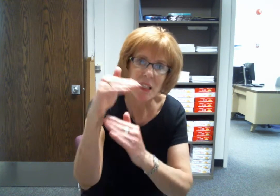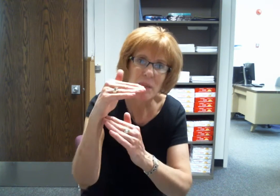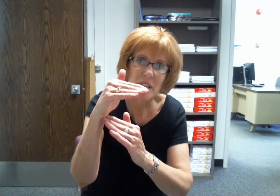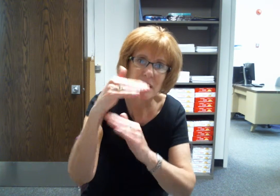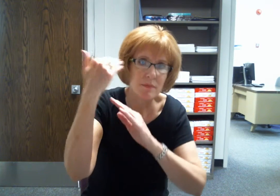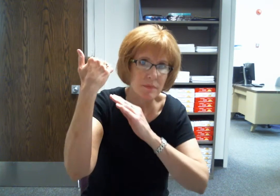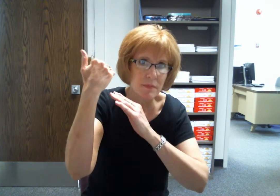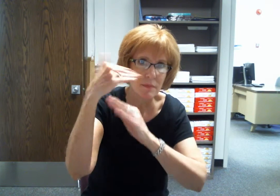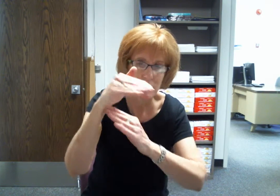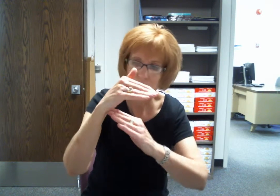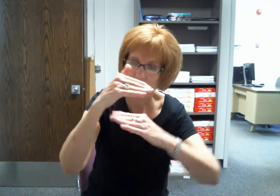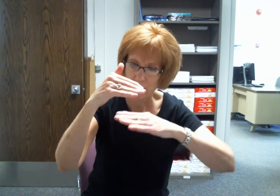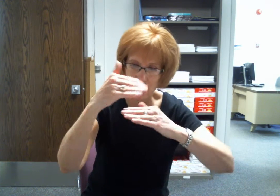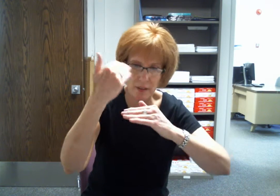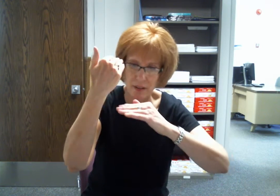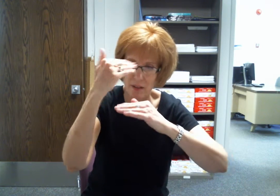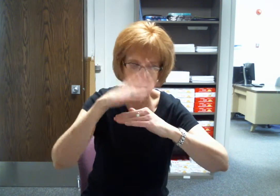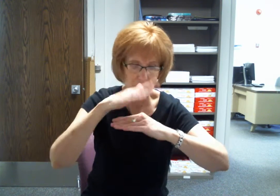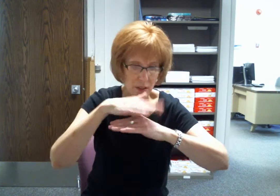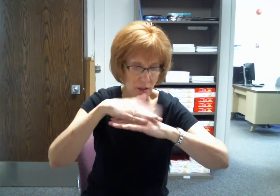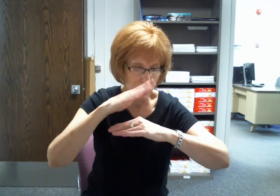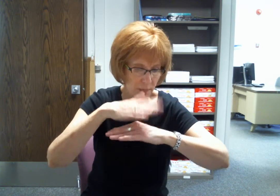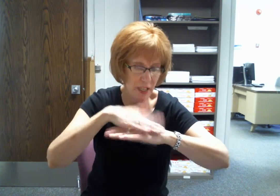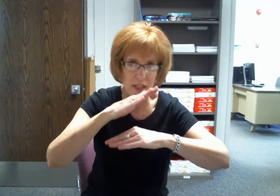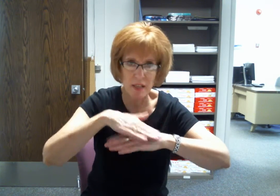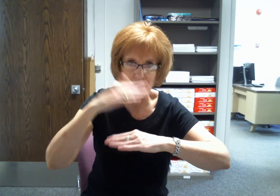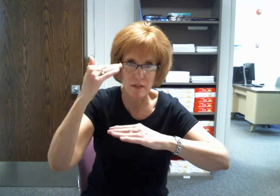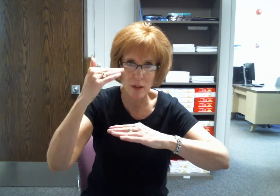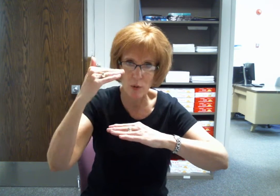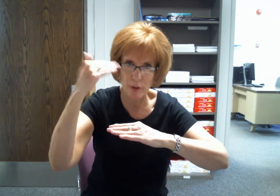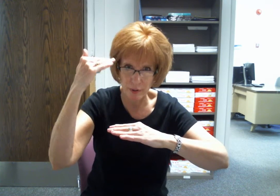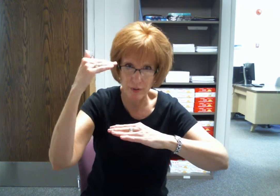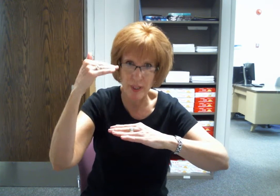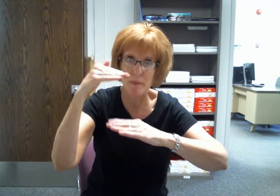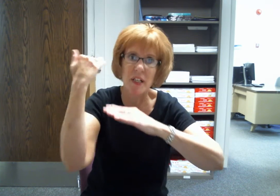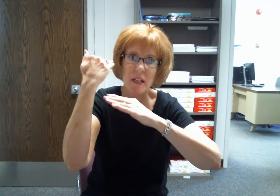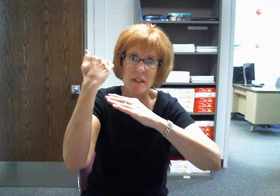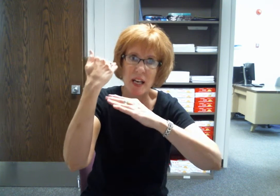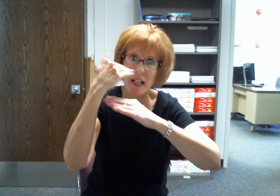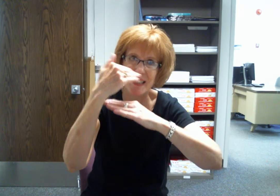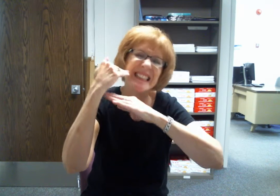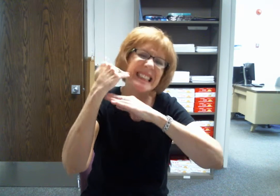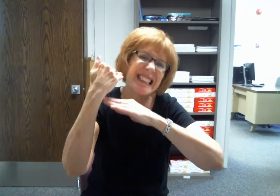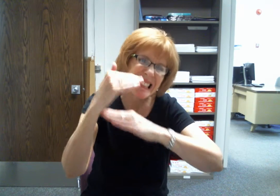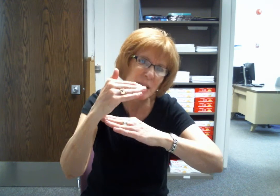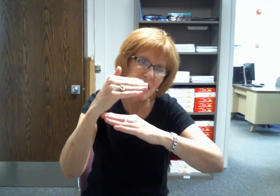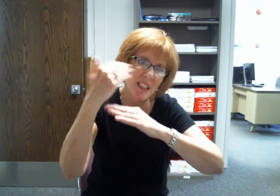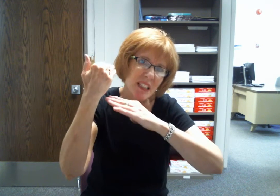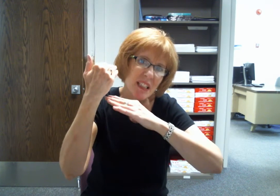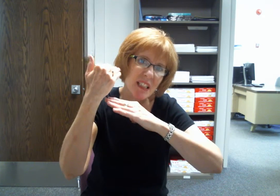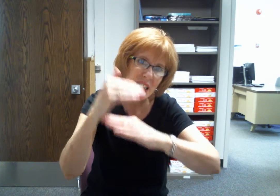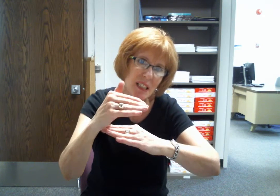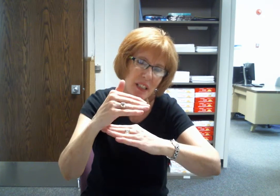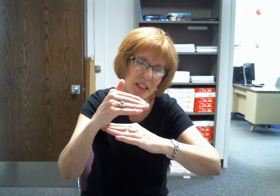Limit. Let's see. Your base hand is low. Your dominant hand is high. Limit. Limit.